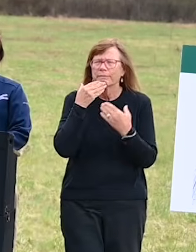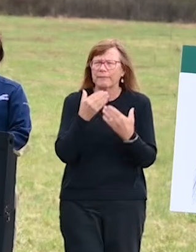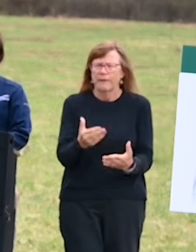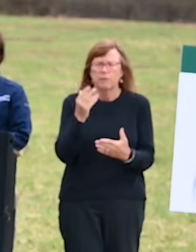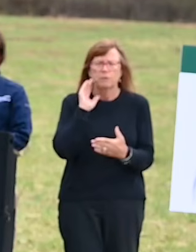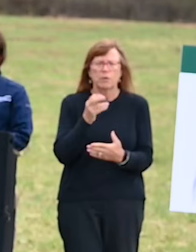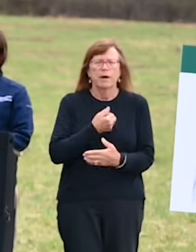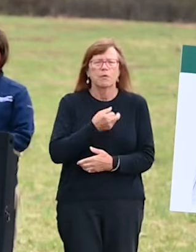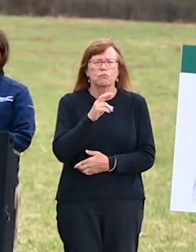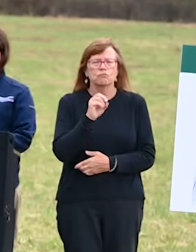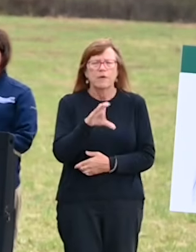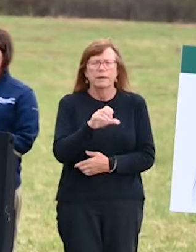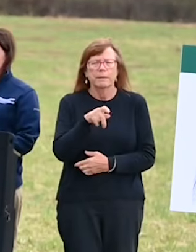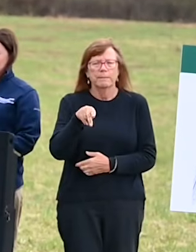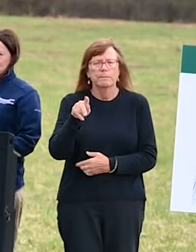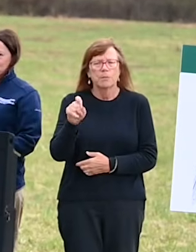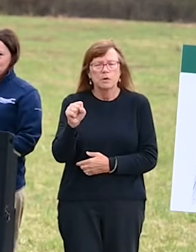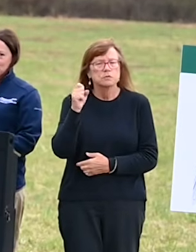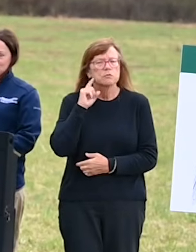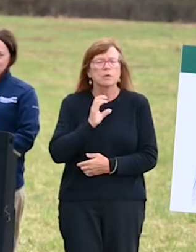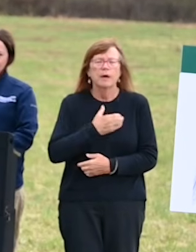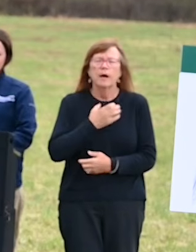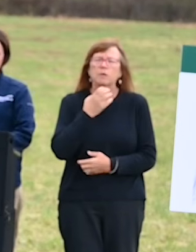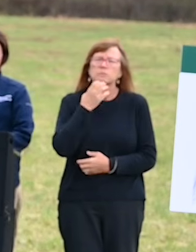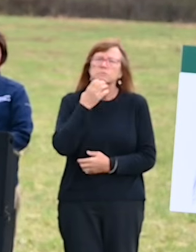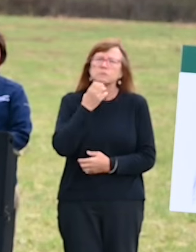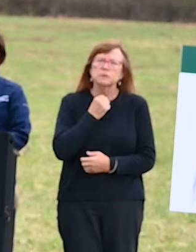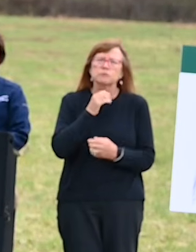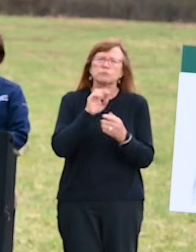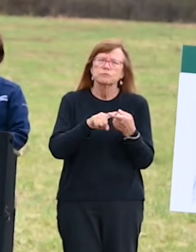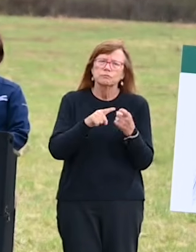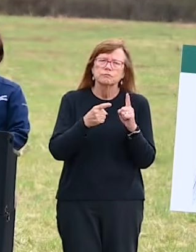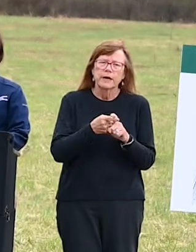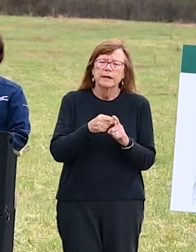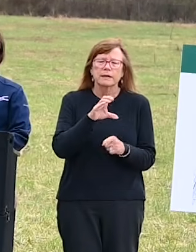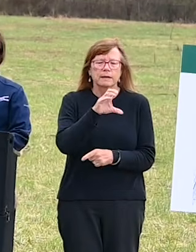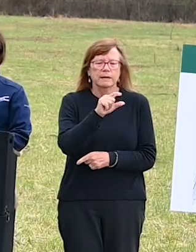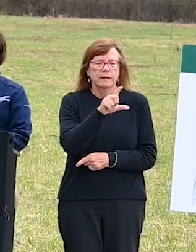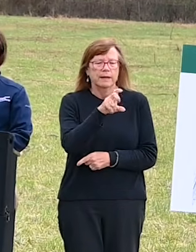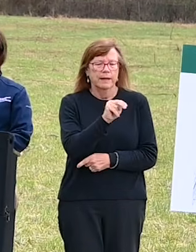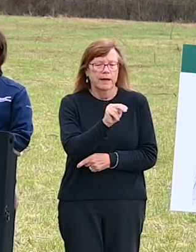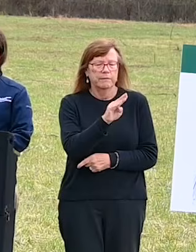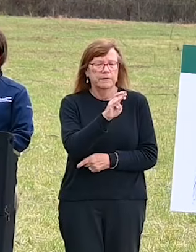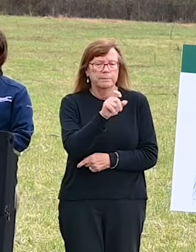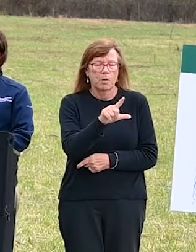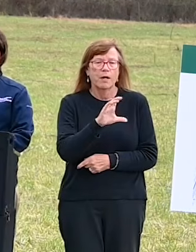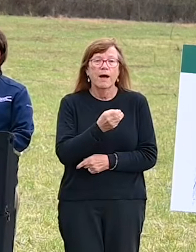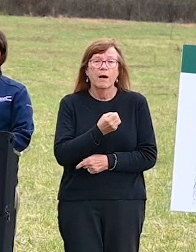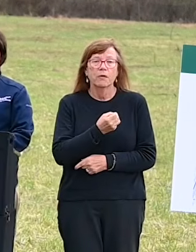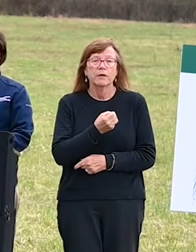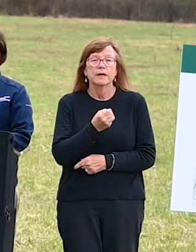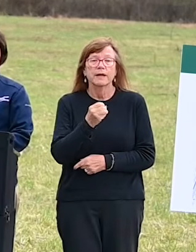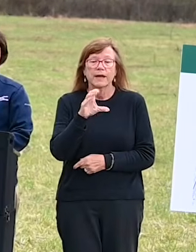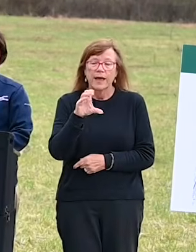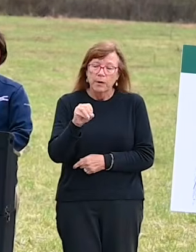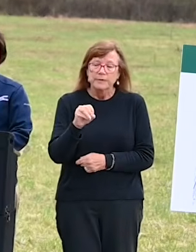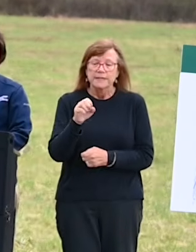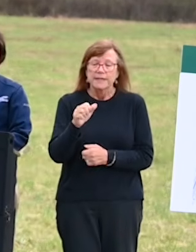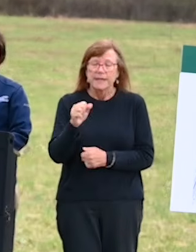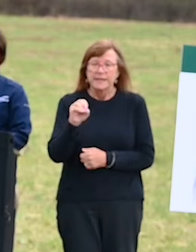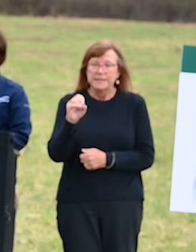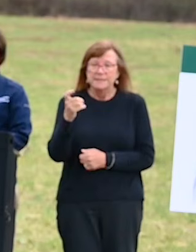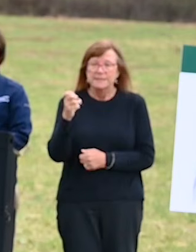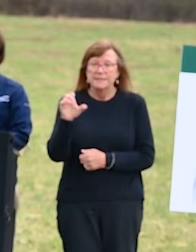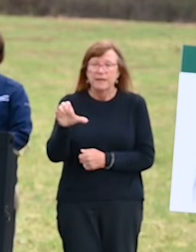our Recreation and Parks, as well as our dear friend Calvin Ball, our county executive, who's always looking out to make life better for other people